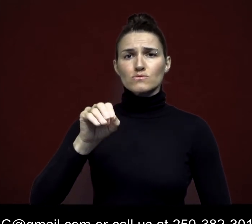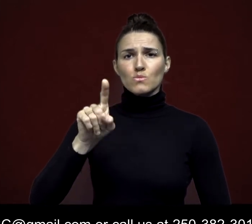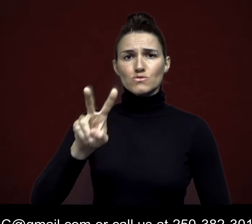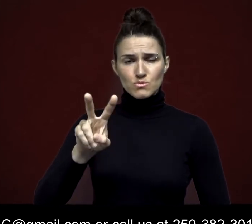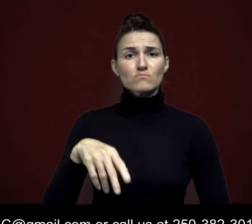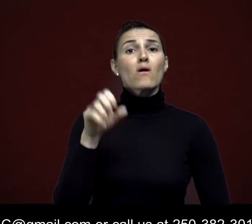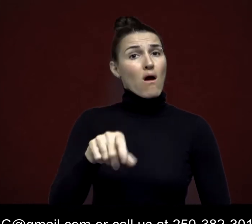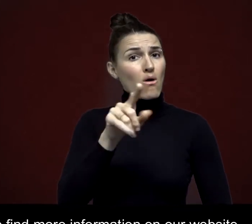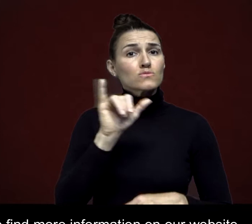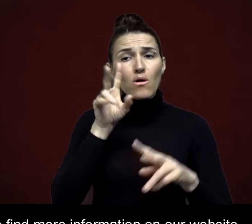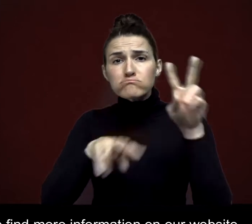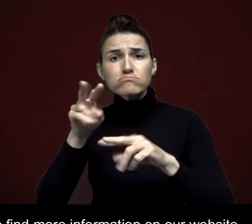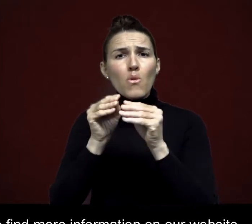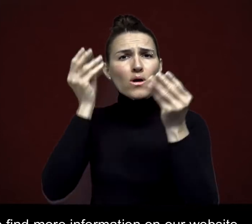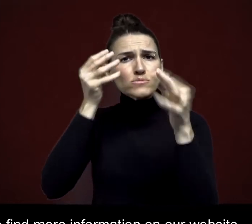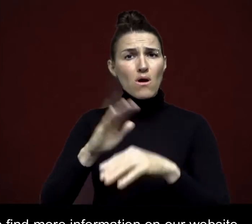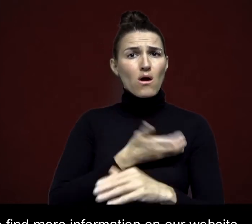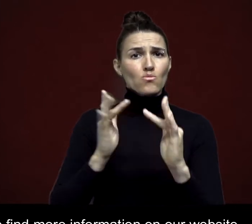250-382-3012. You can also find more information on our website,